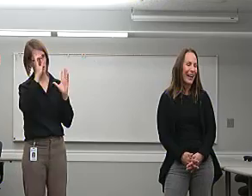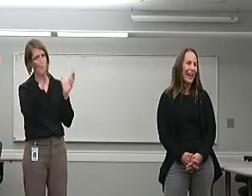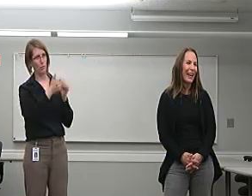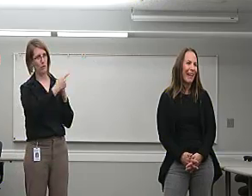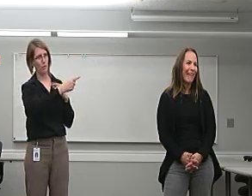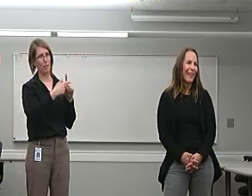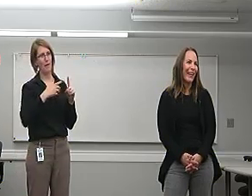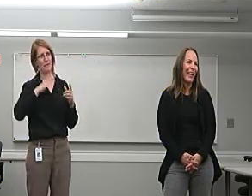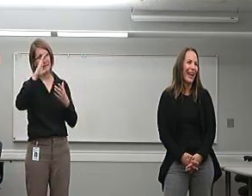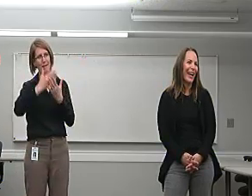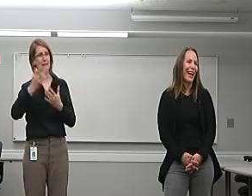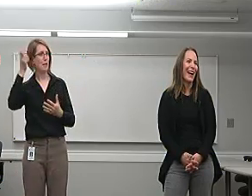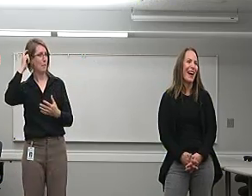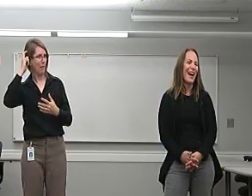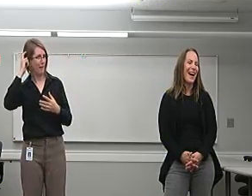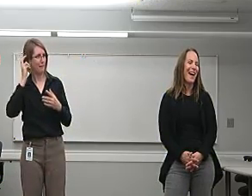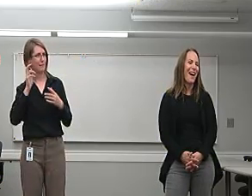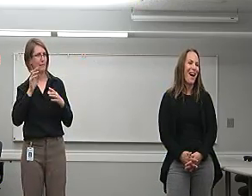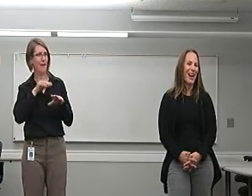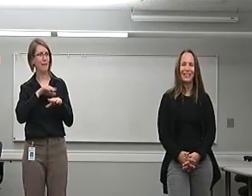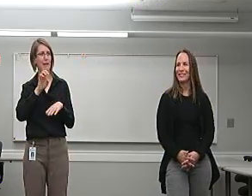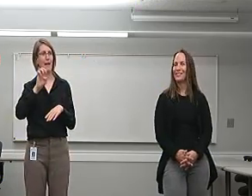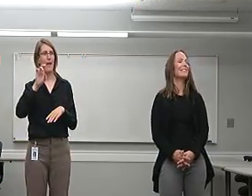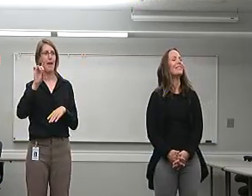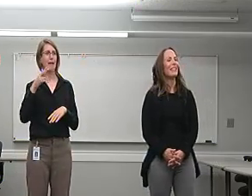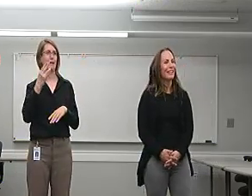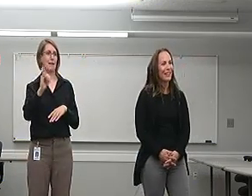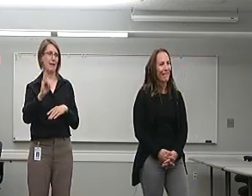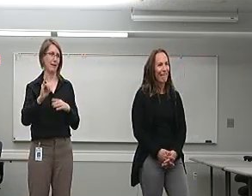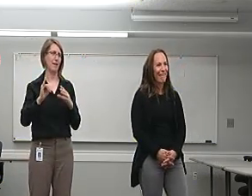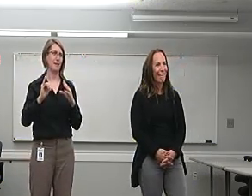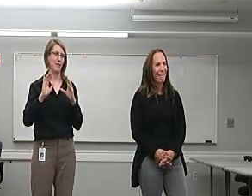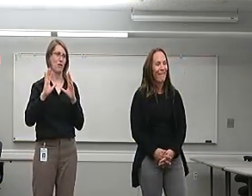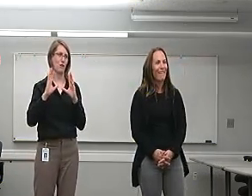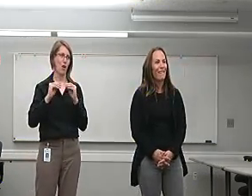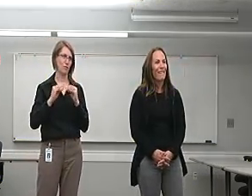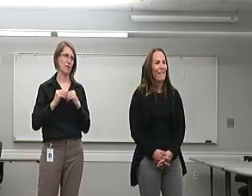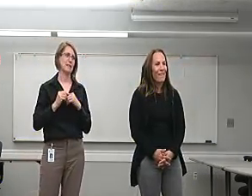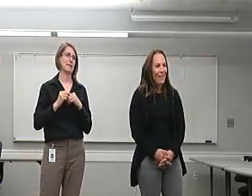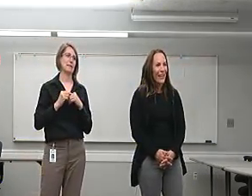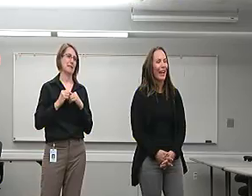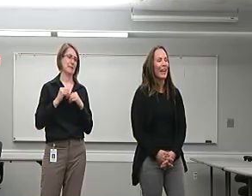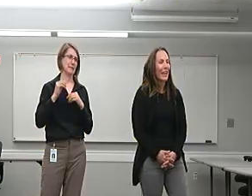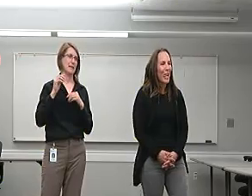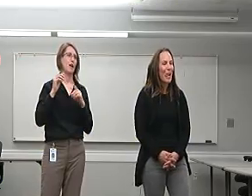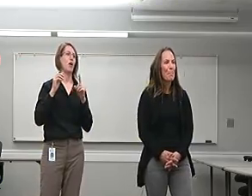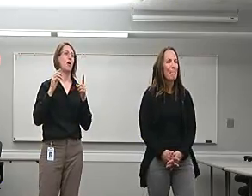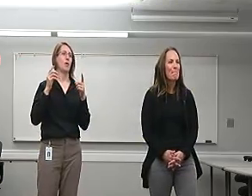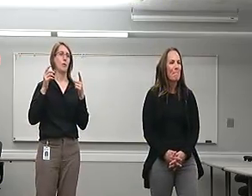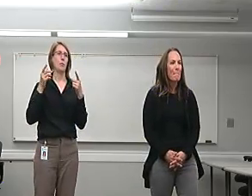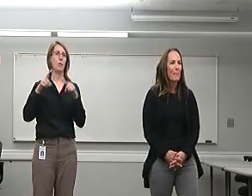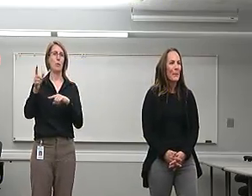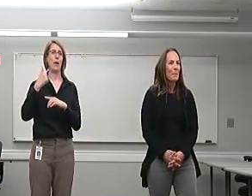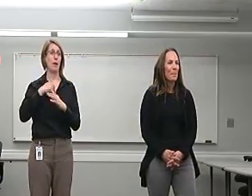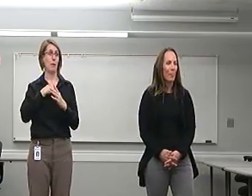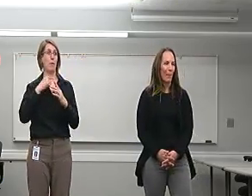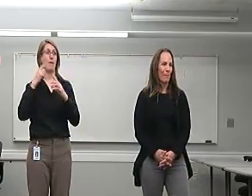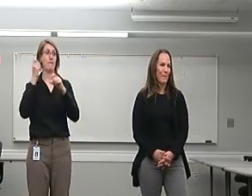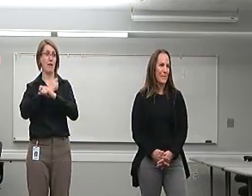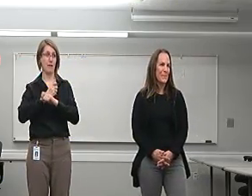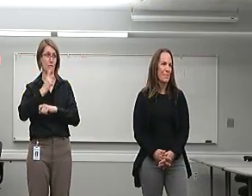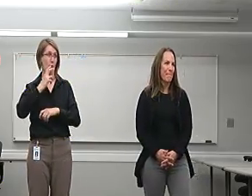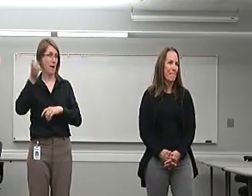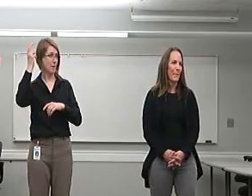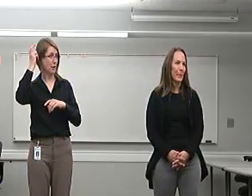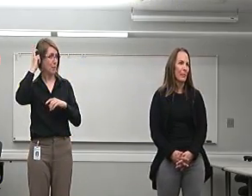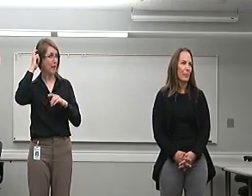Chicago. And he talked to my son at 6, and we were currently fighting for an implant. Yeah. And they're like, yeah, his brain is dead. They're like,